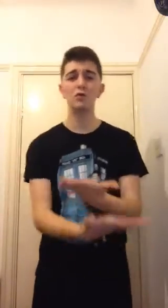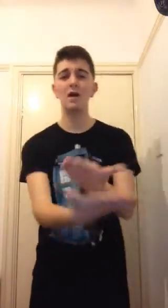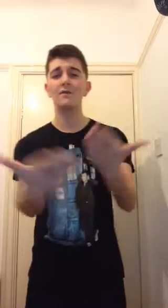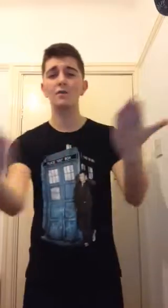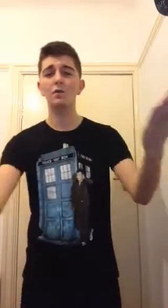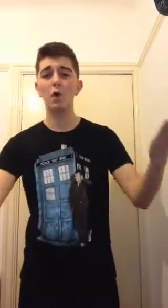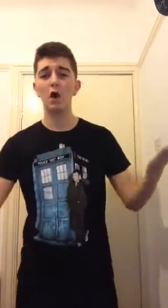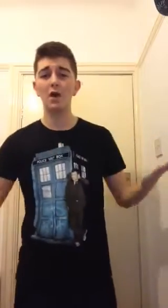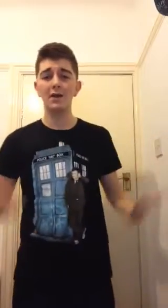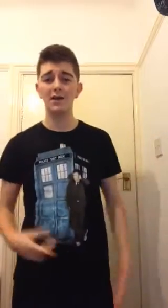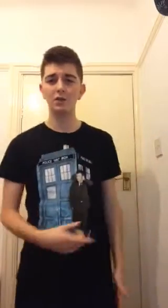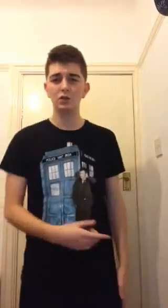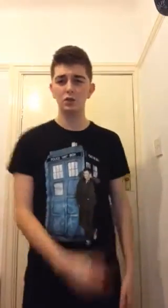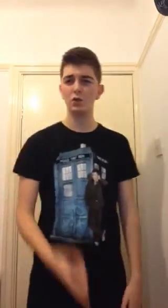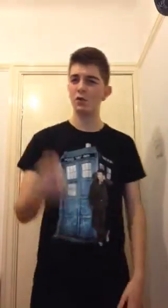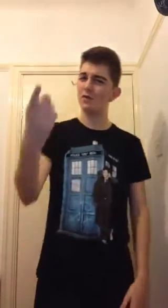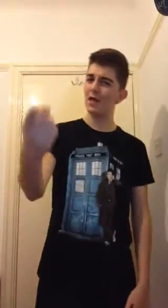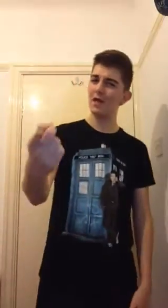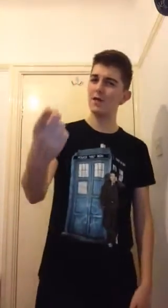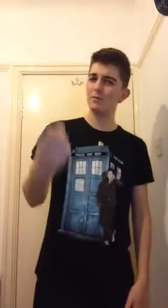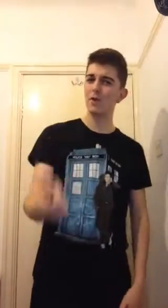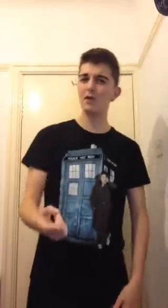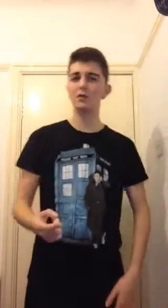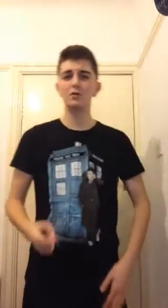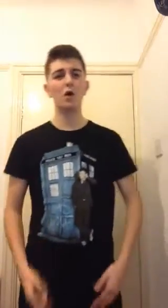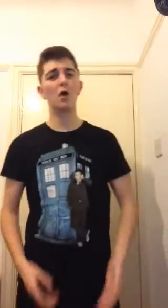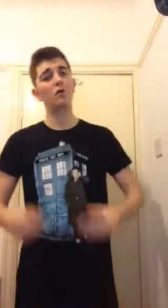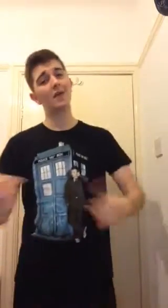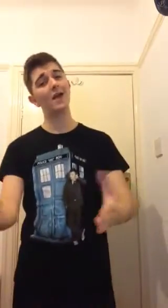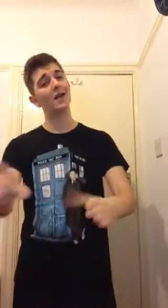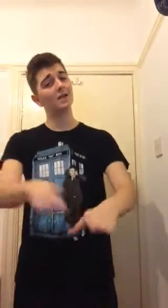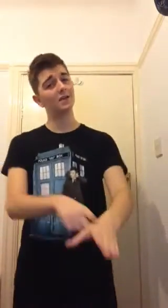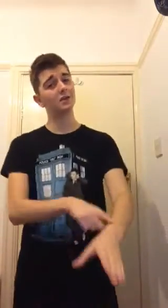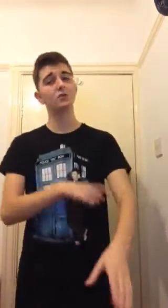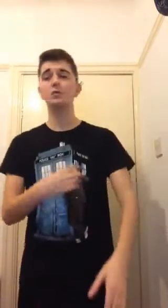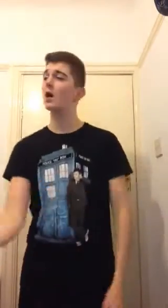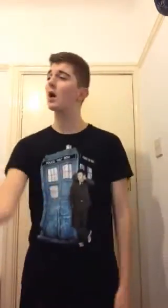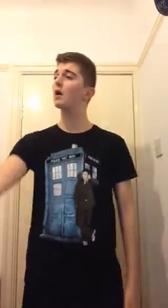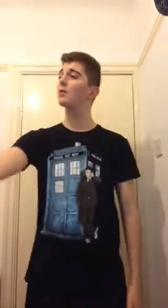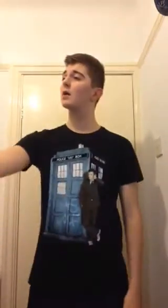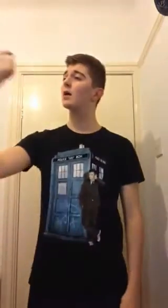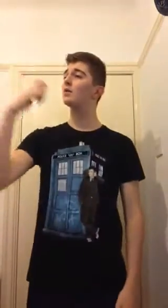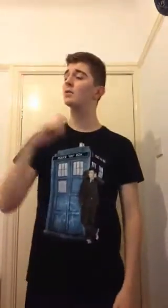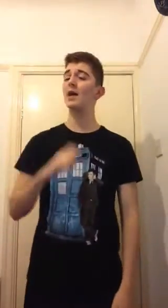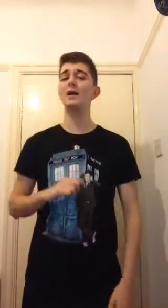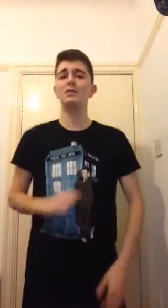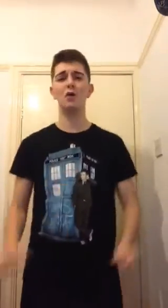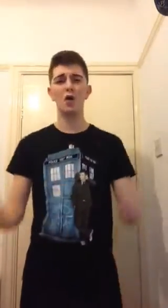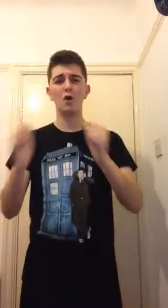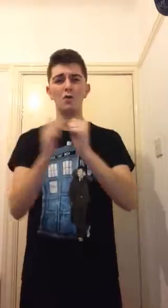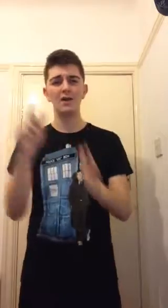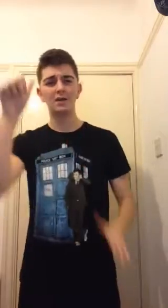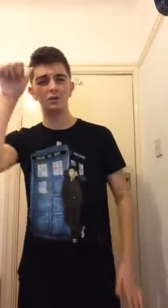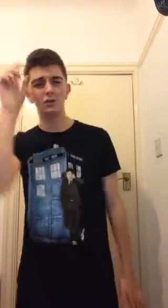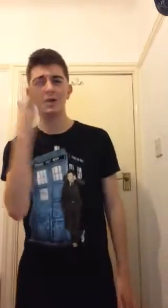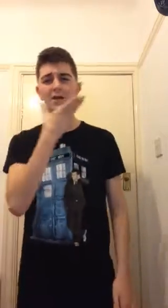everyone, here's to them and all that is to come. Can they know it's